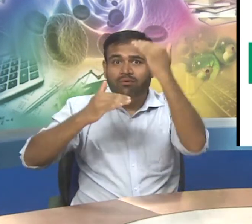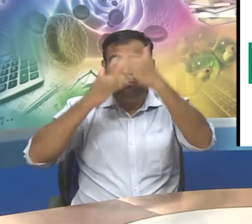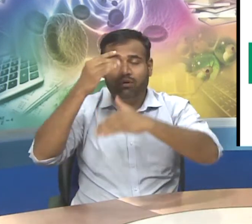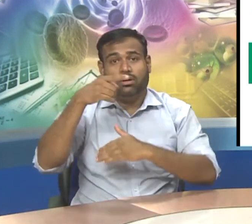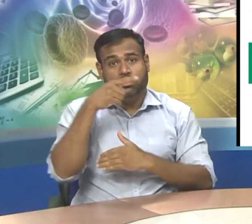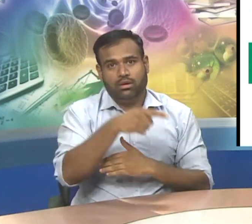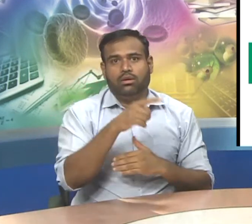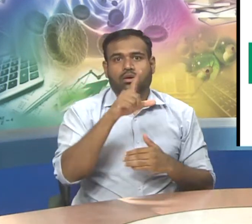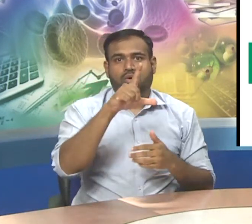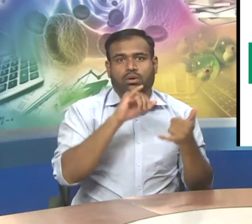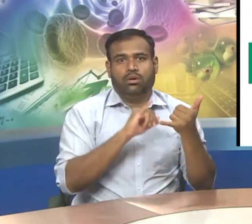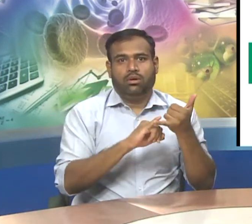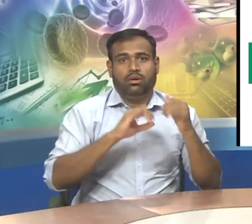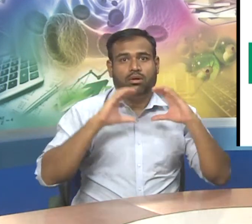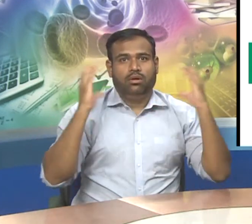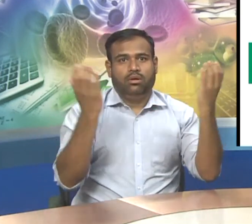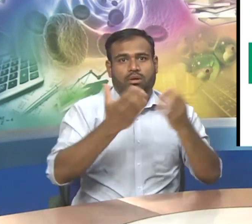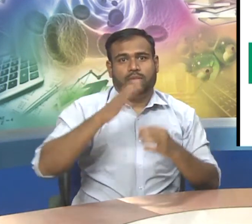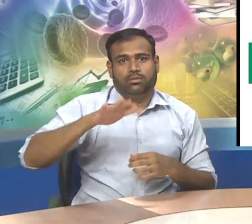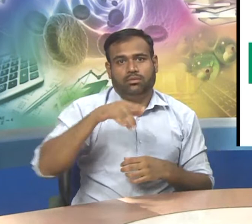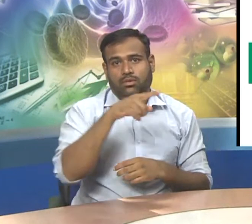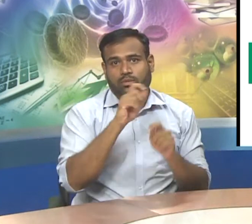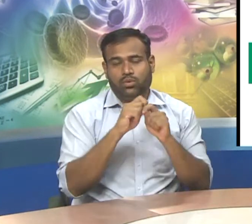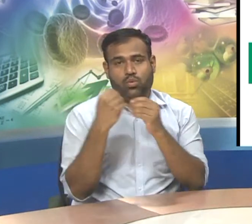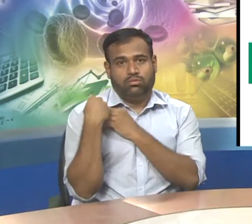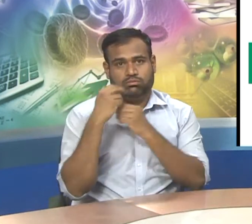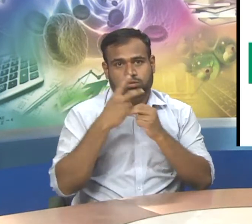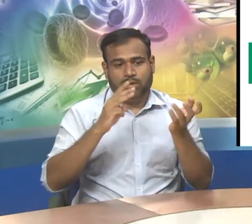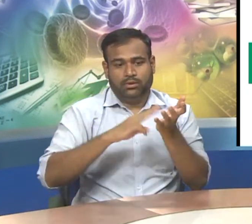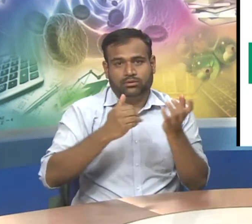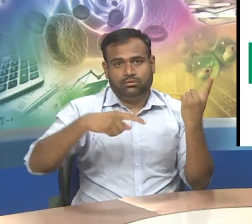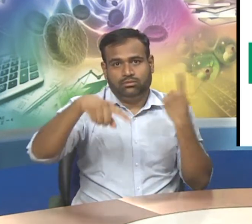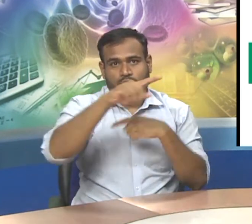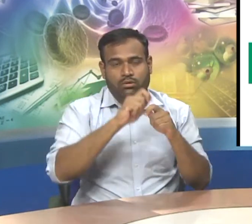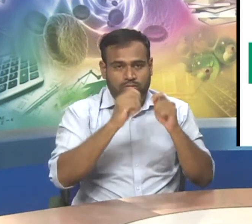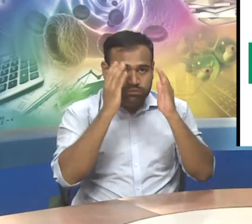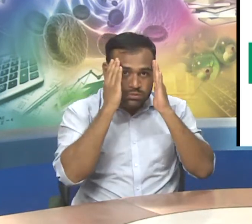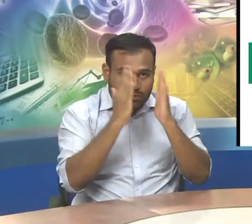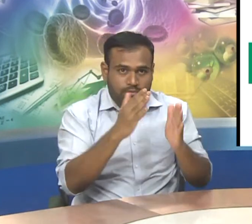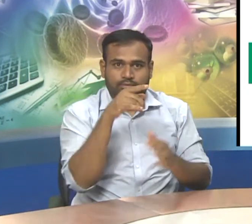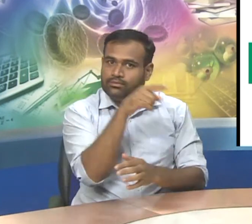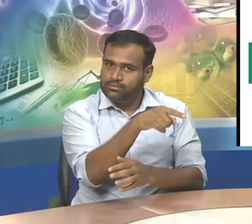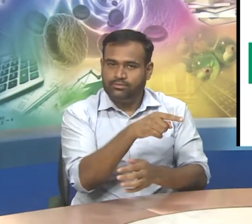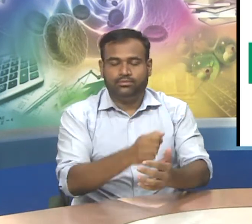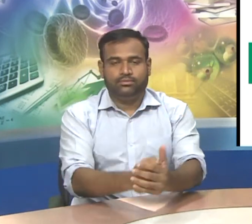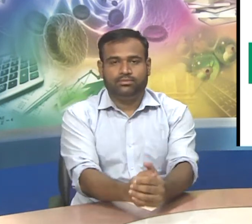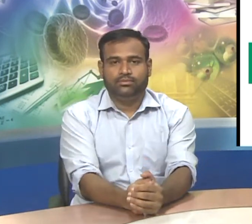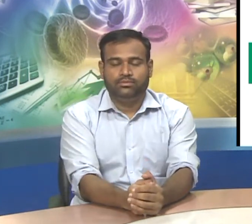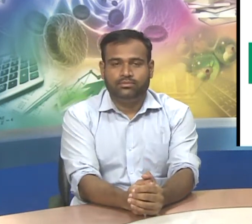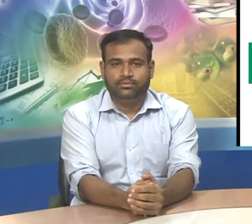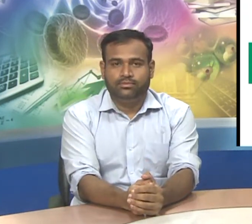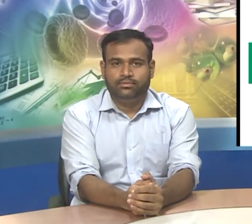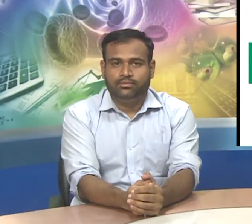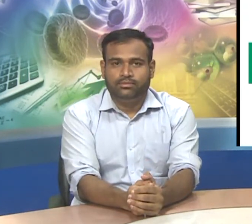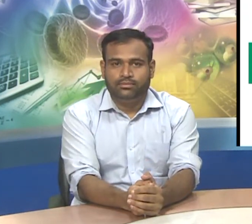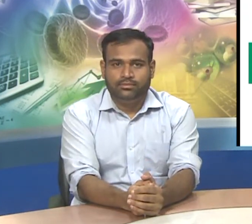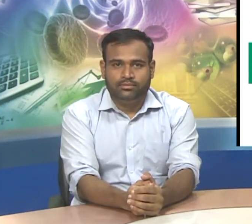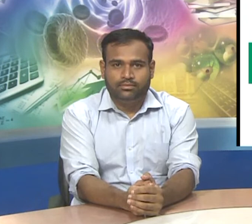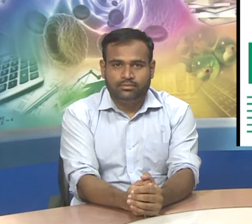So if we talk about the union level, then Council of Ministers are responsible to the lower house of Parliament, to the Lok Sabha.